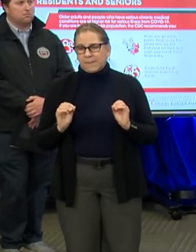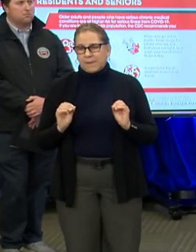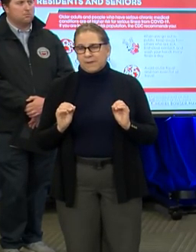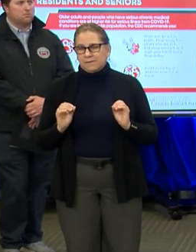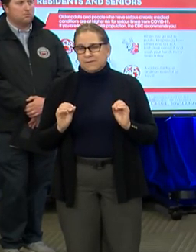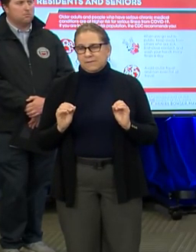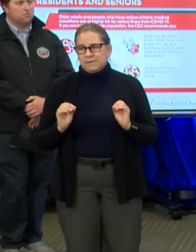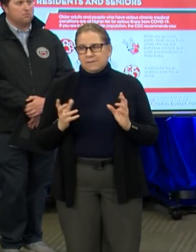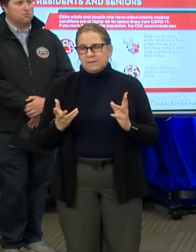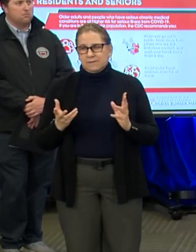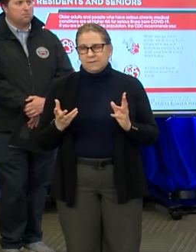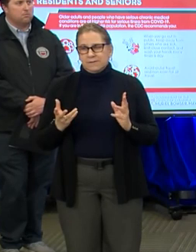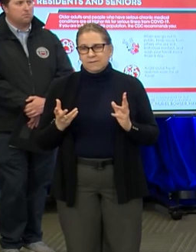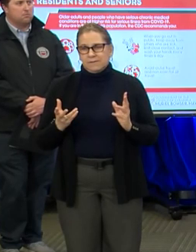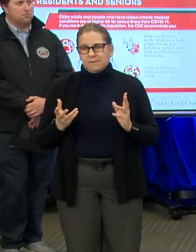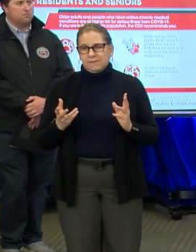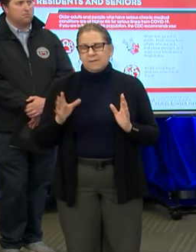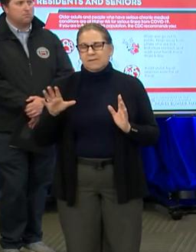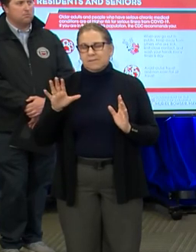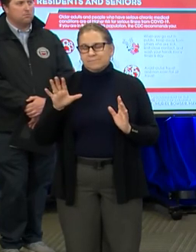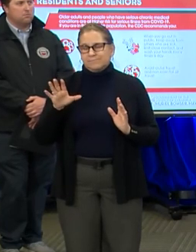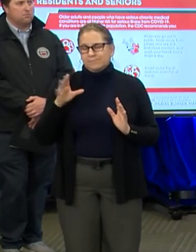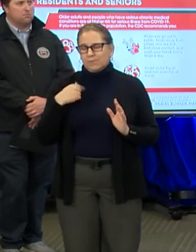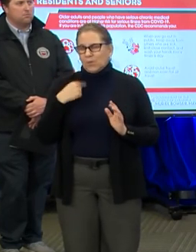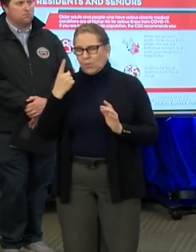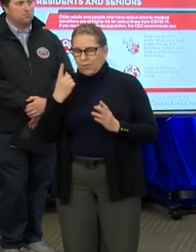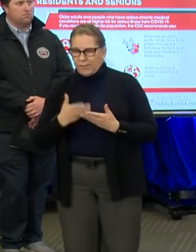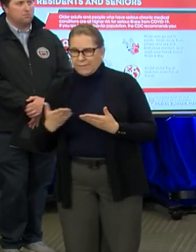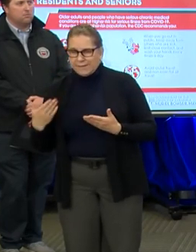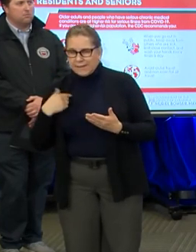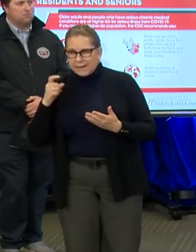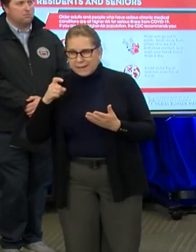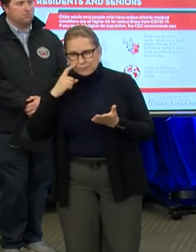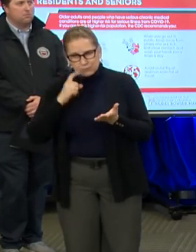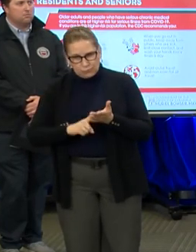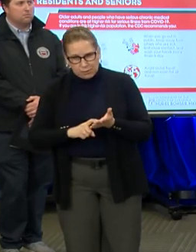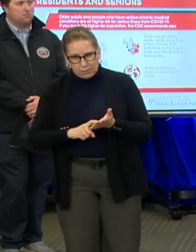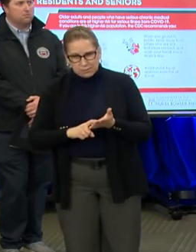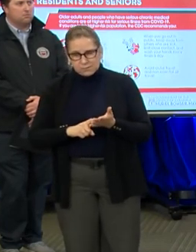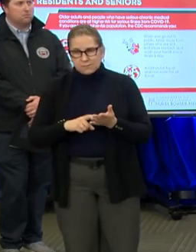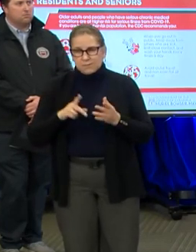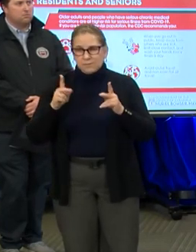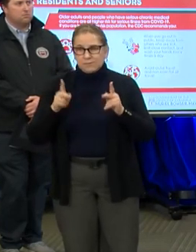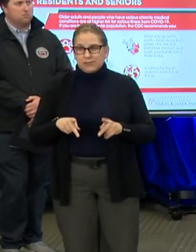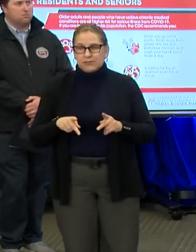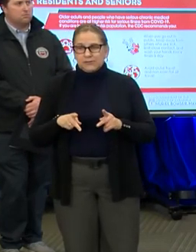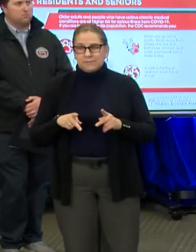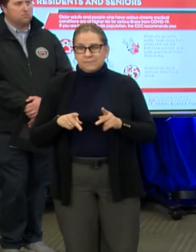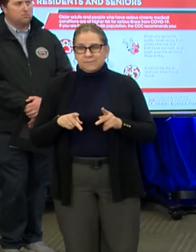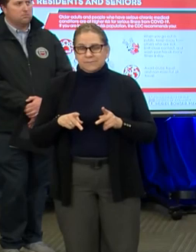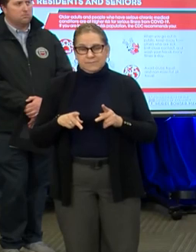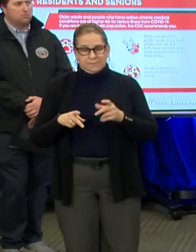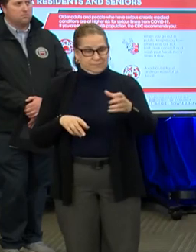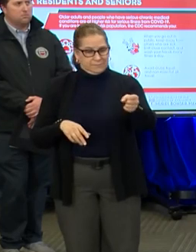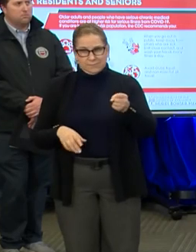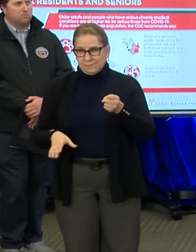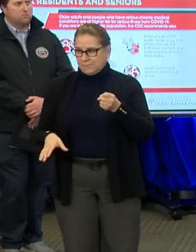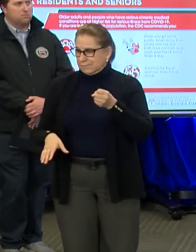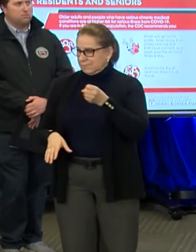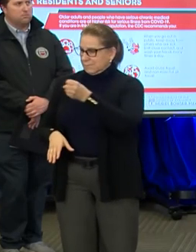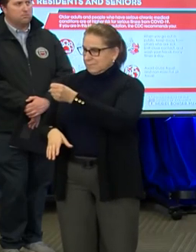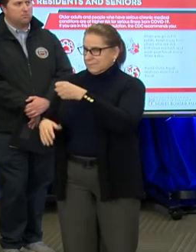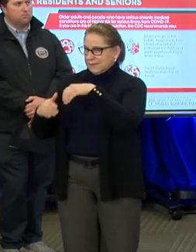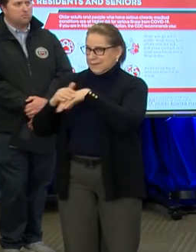thing that we should recognize is that a person coming into DC jail outside of a pandemic is already really